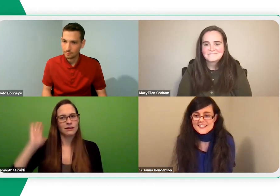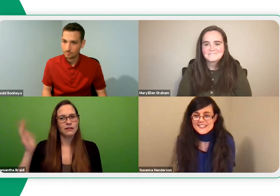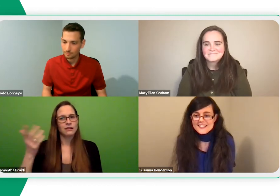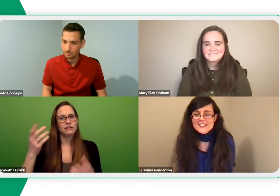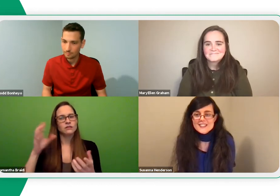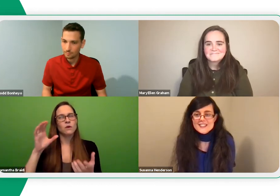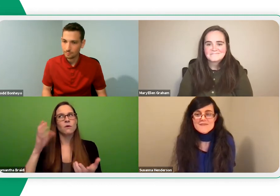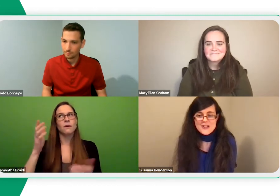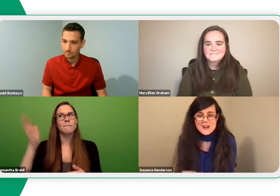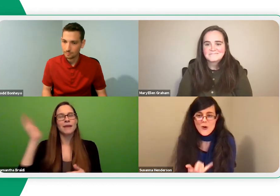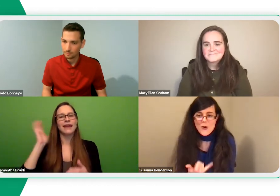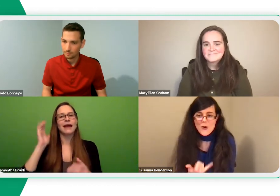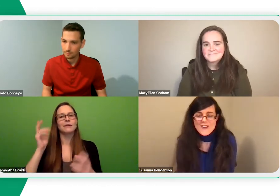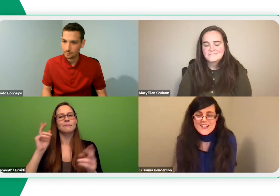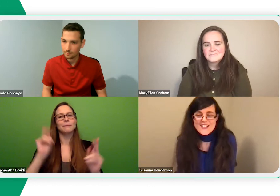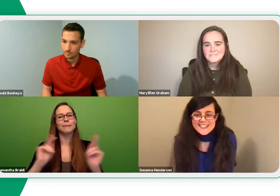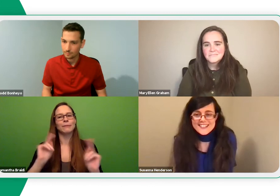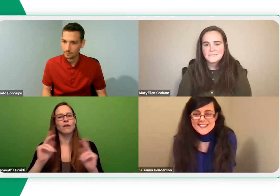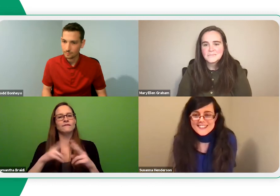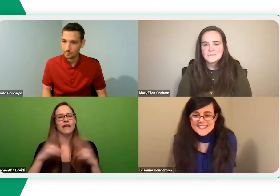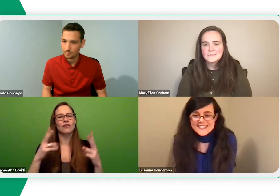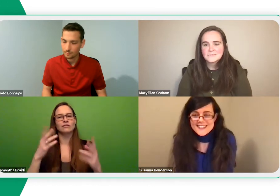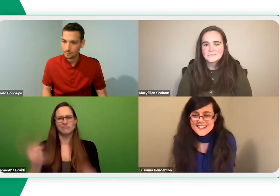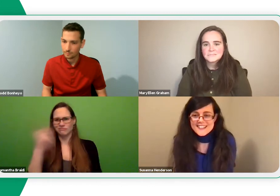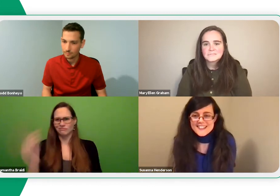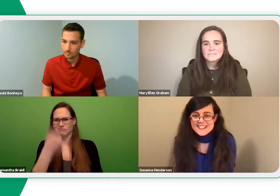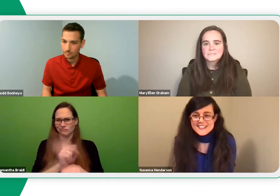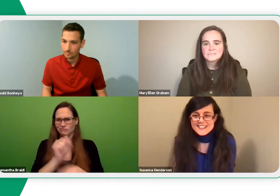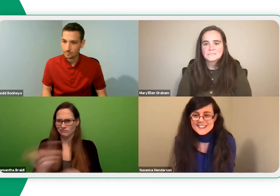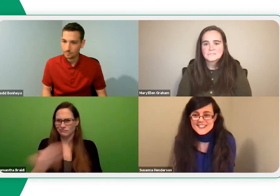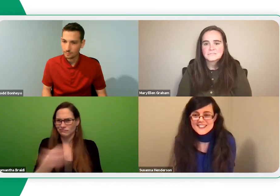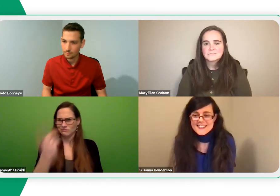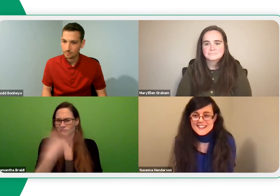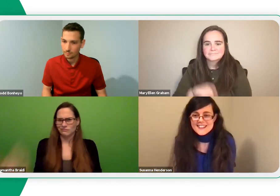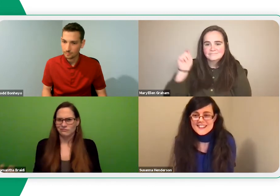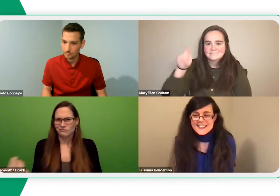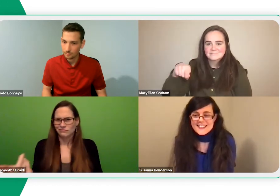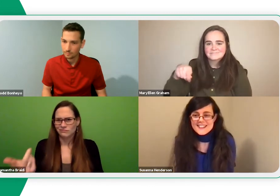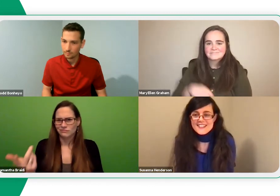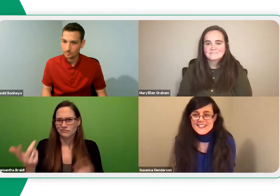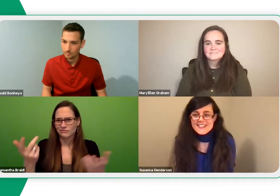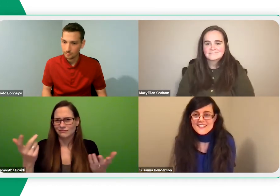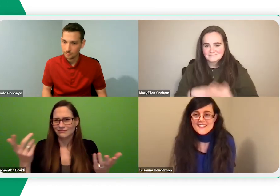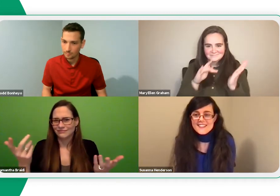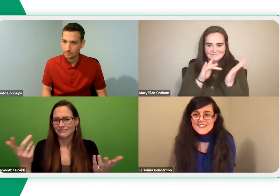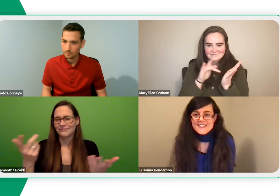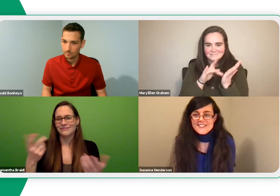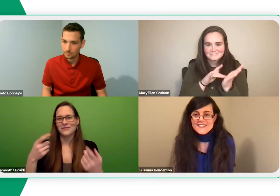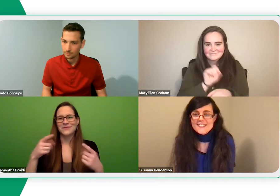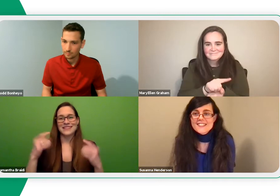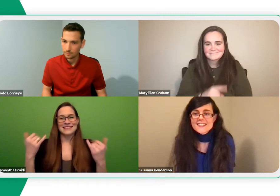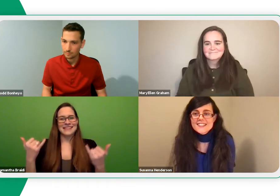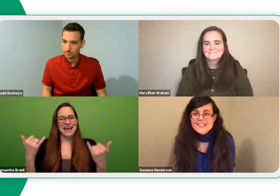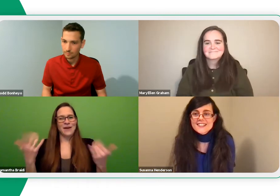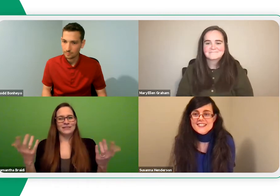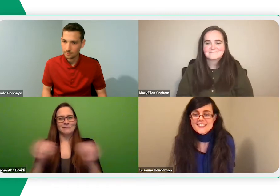in. And it was a very hands-on experience. And back then, people were on it. They were like,